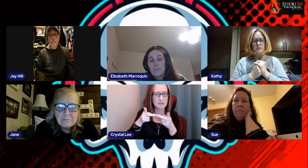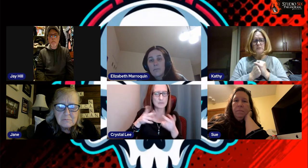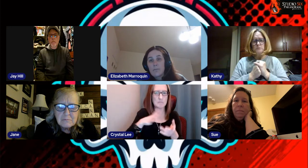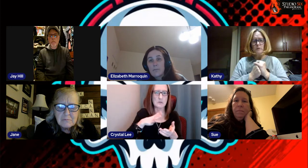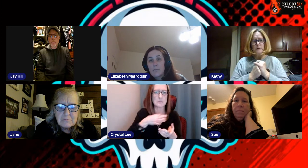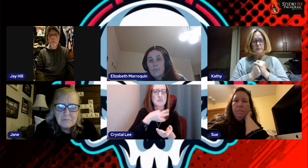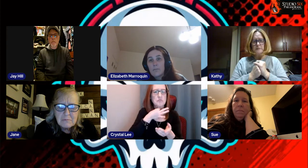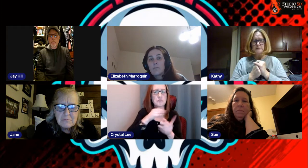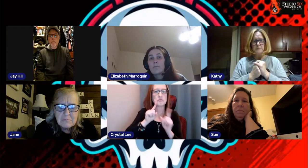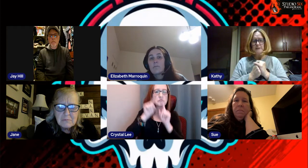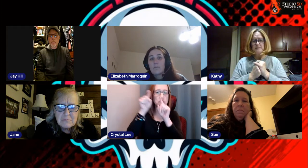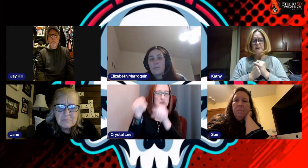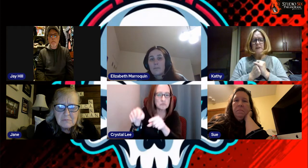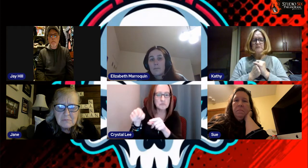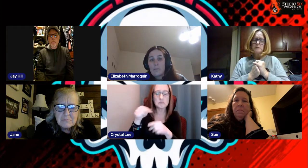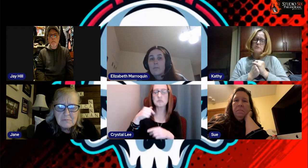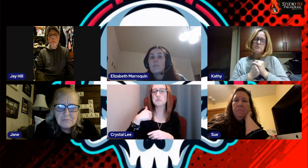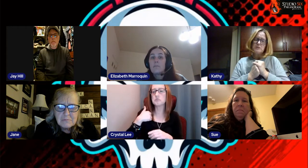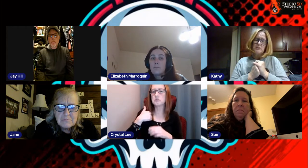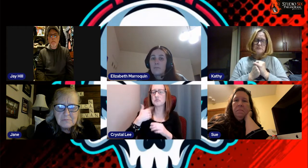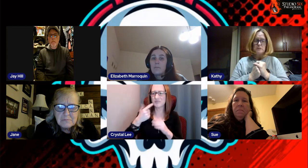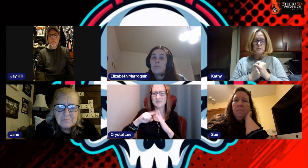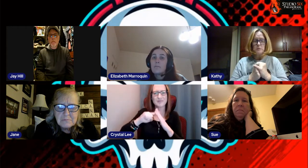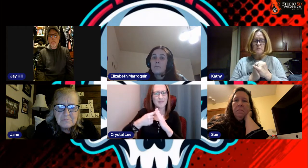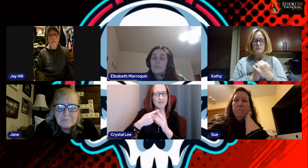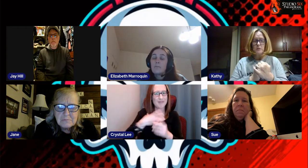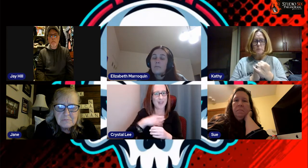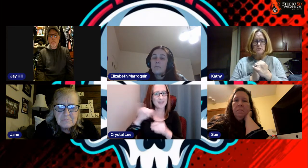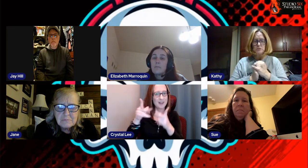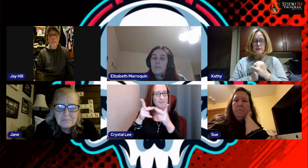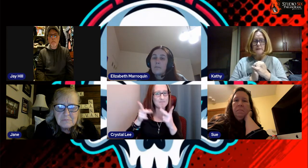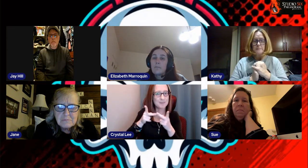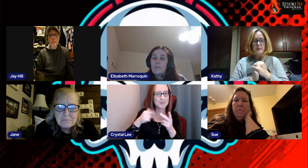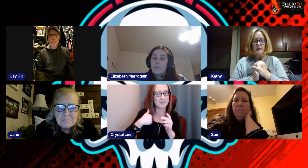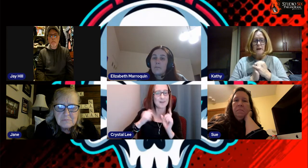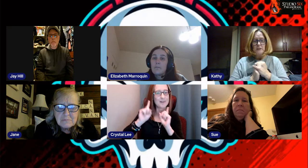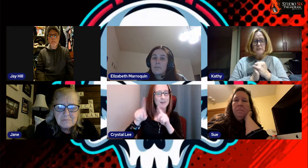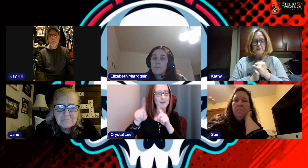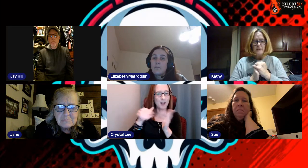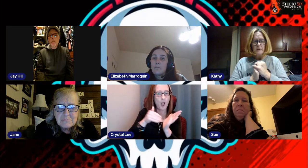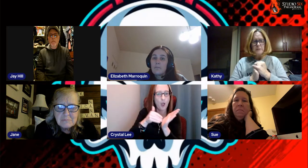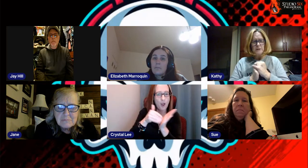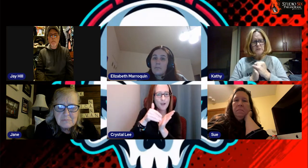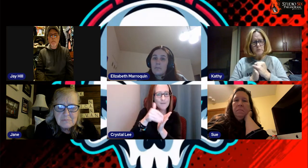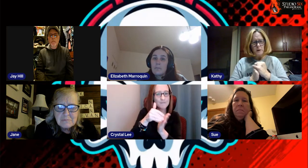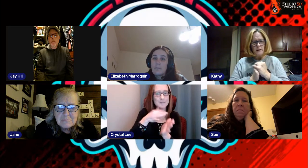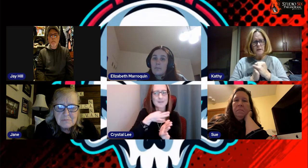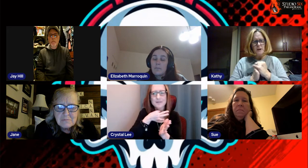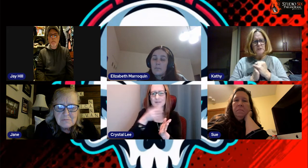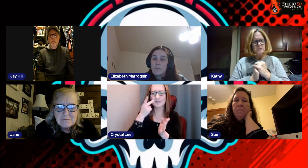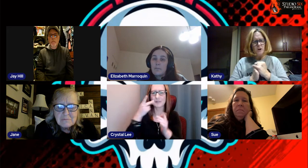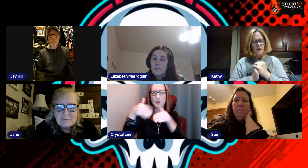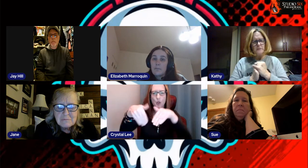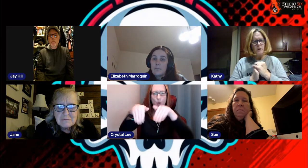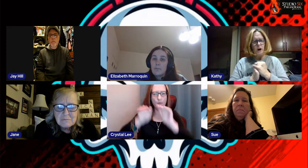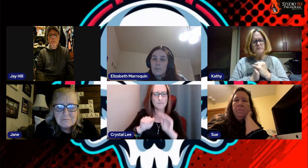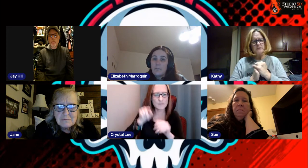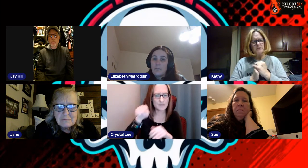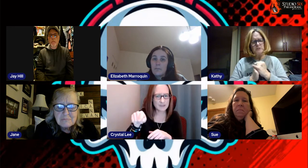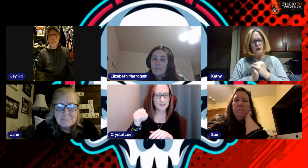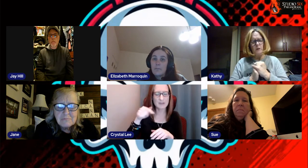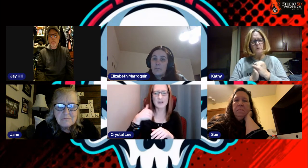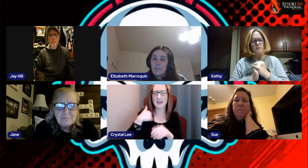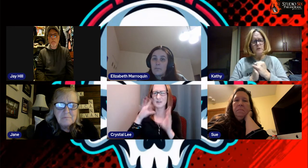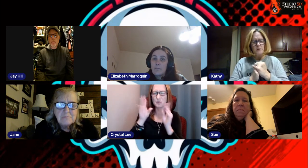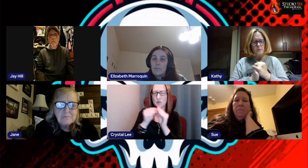of hers telling the story about this place. So she was curious. So she went over to the Witch Tree. And she found that place, she went, and she's gone very often